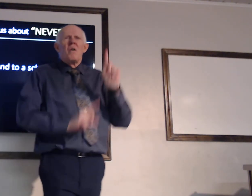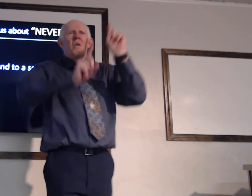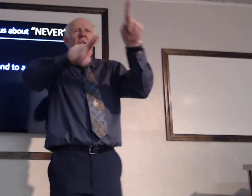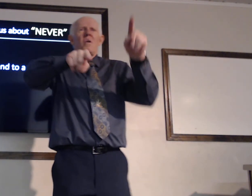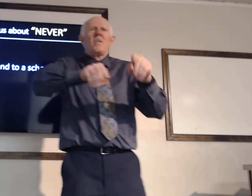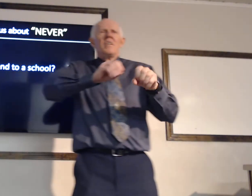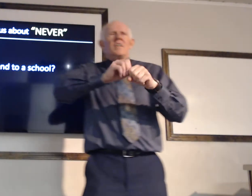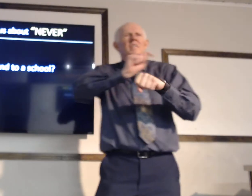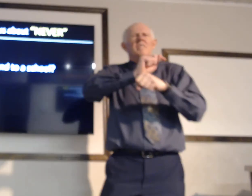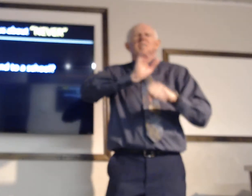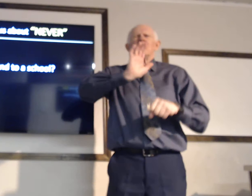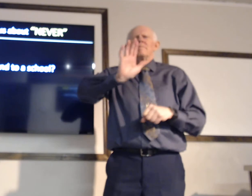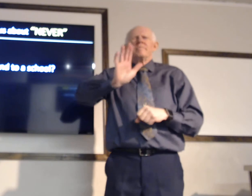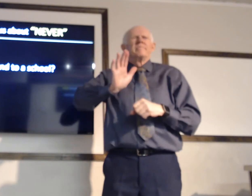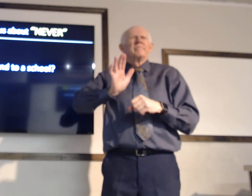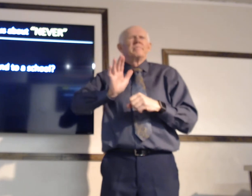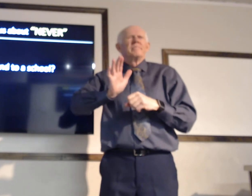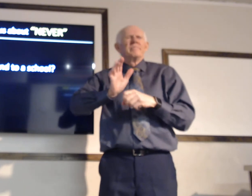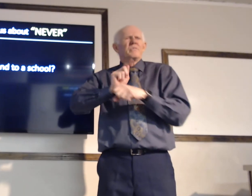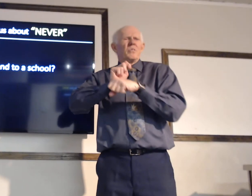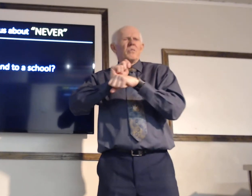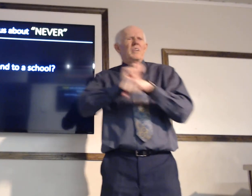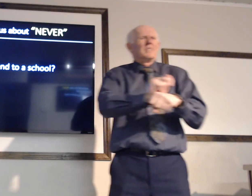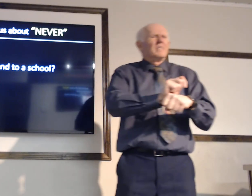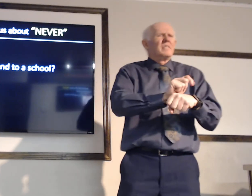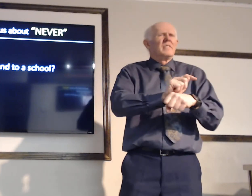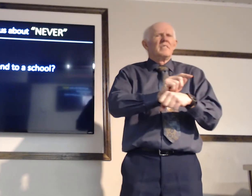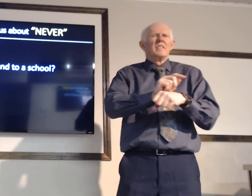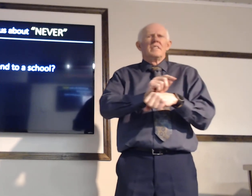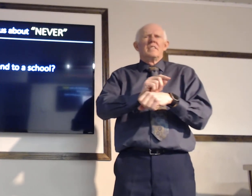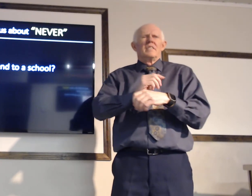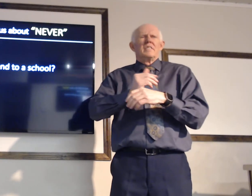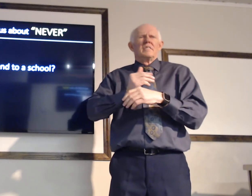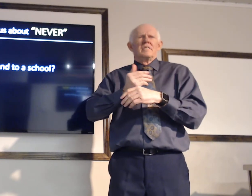he was older, and he went to the temple. It was tradition